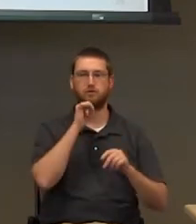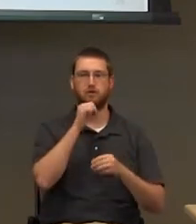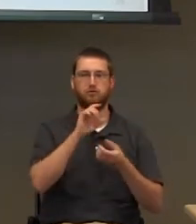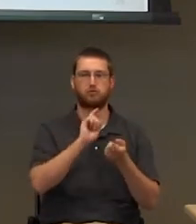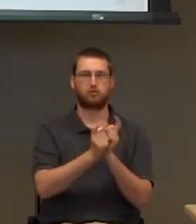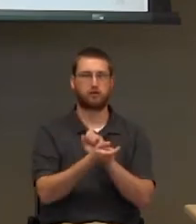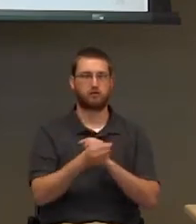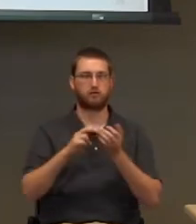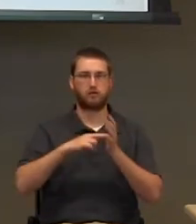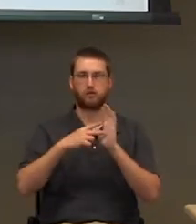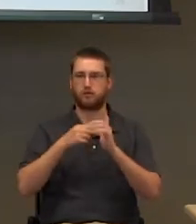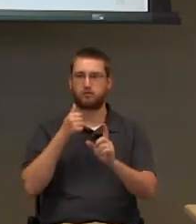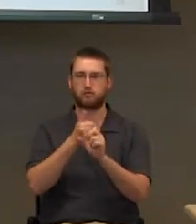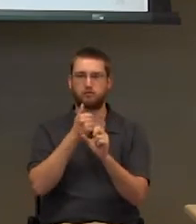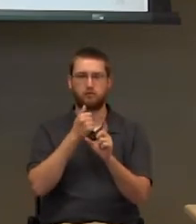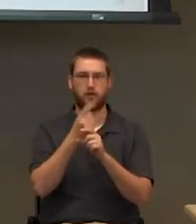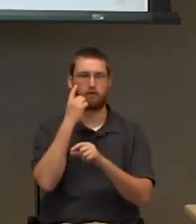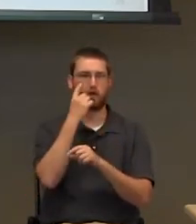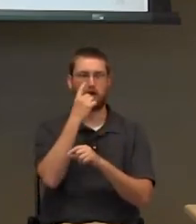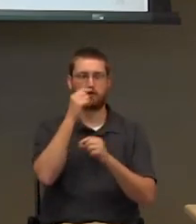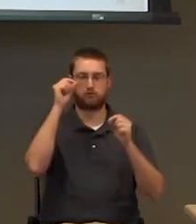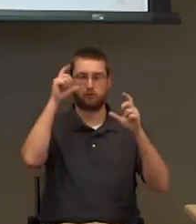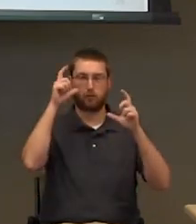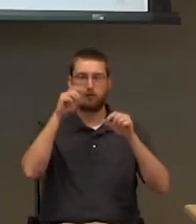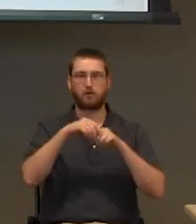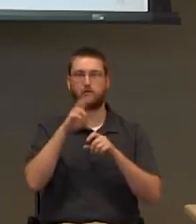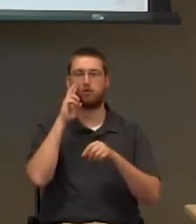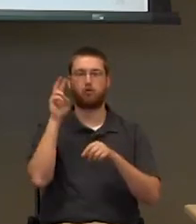So you have to keep your eyes on what's going on.